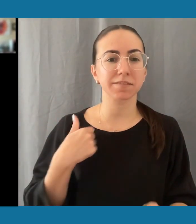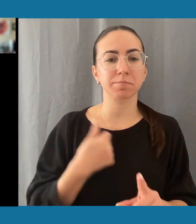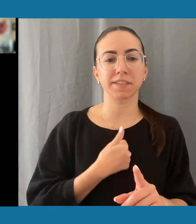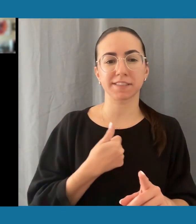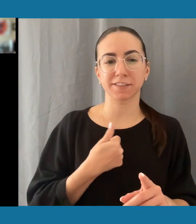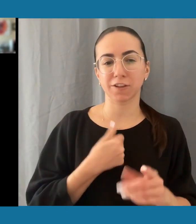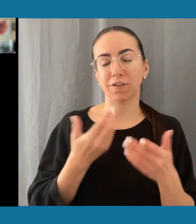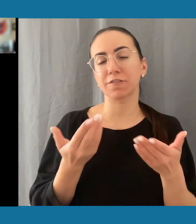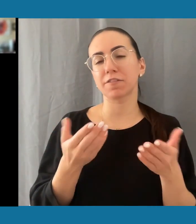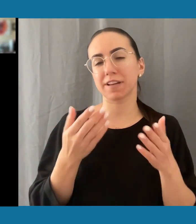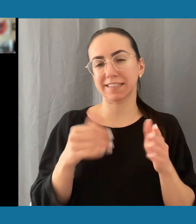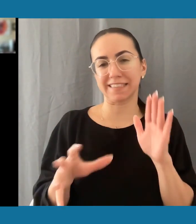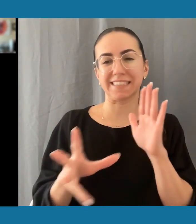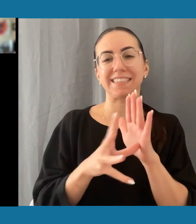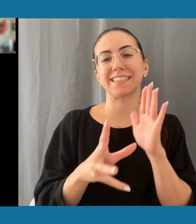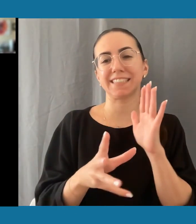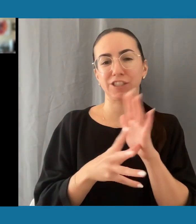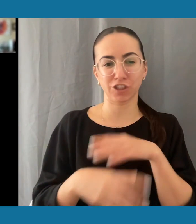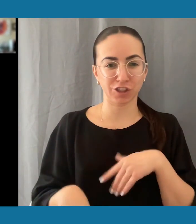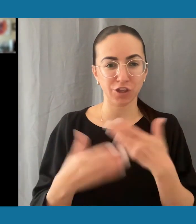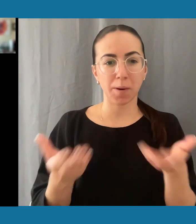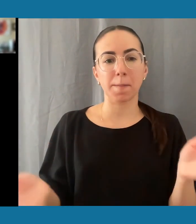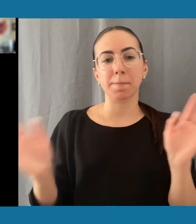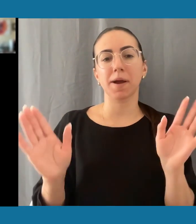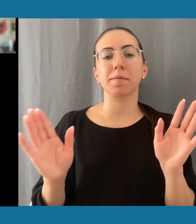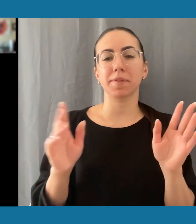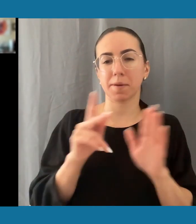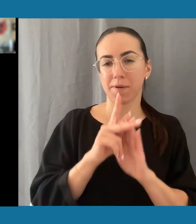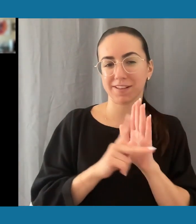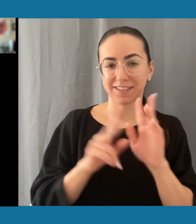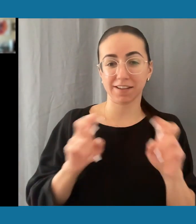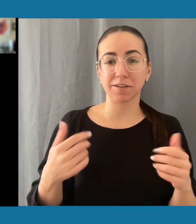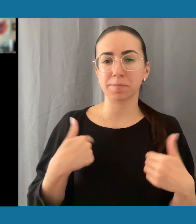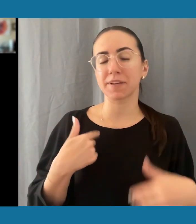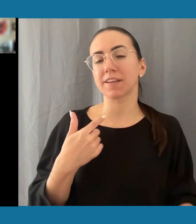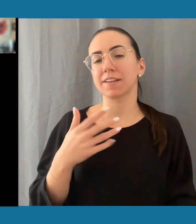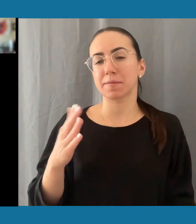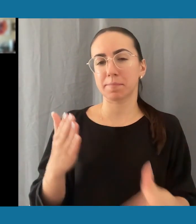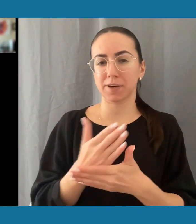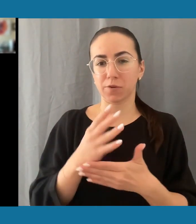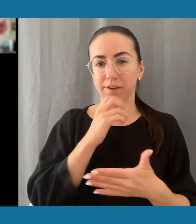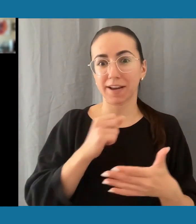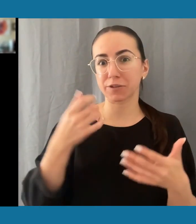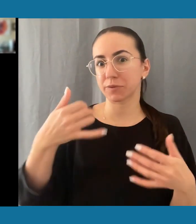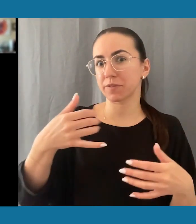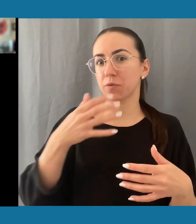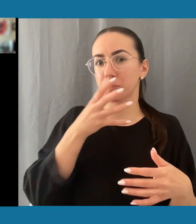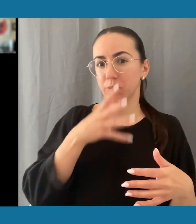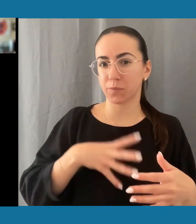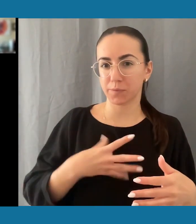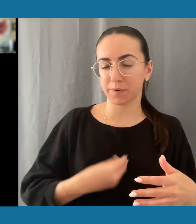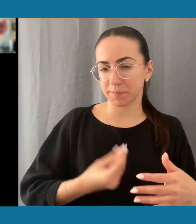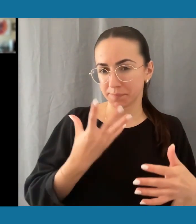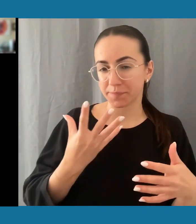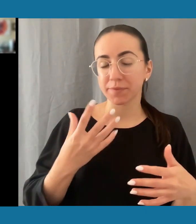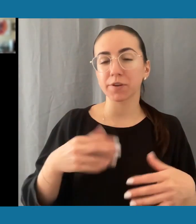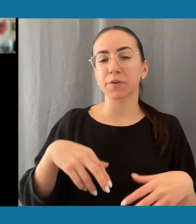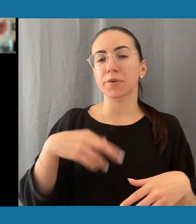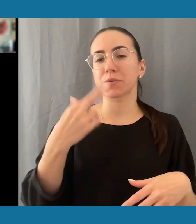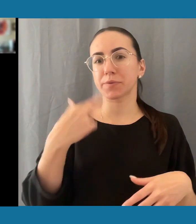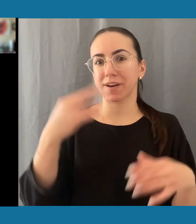Rights Florida. I am a middle-aged white woman with bright red hair, wearing black and